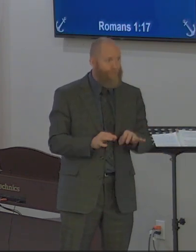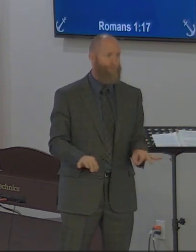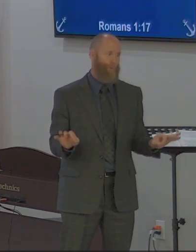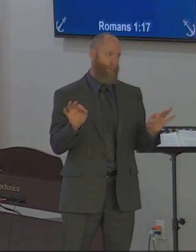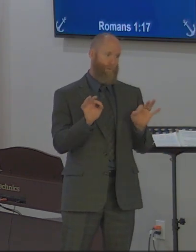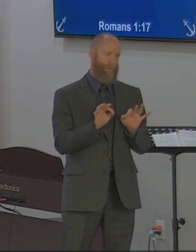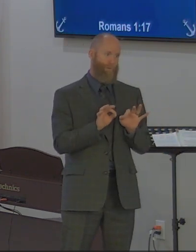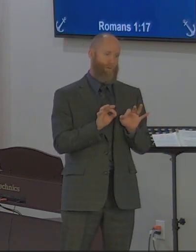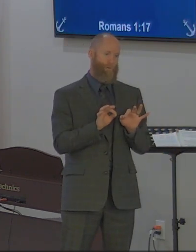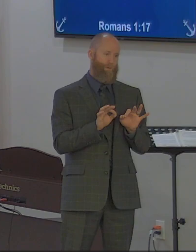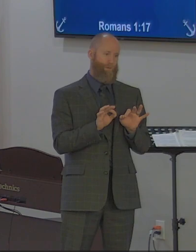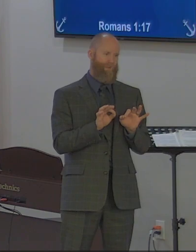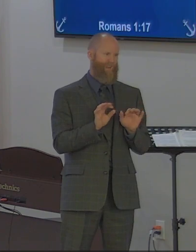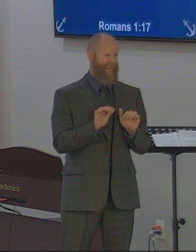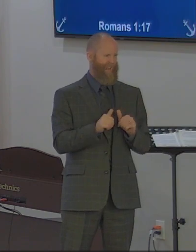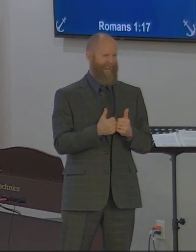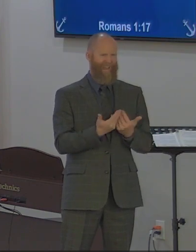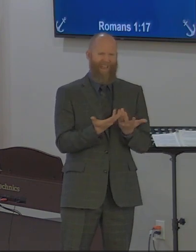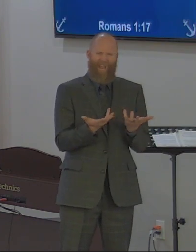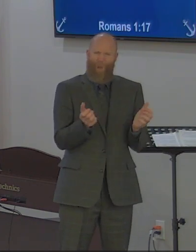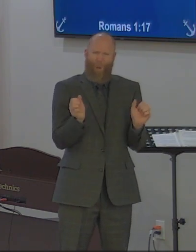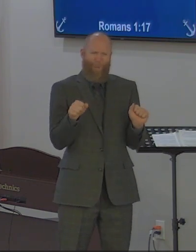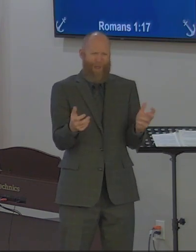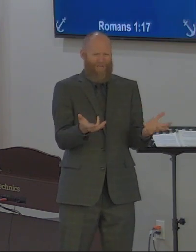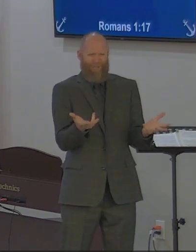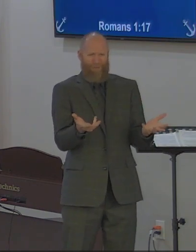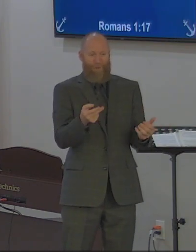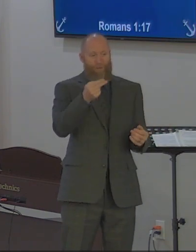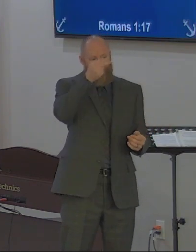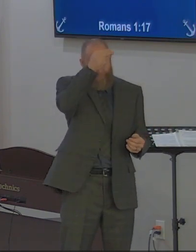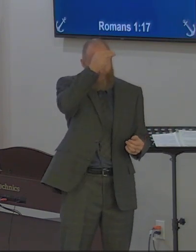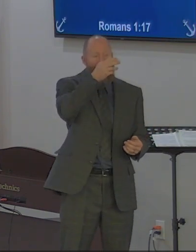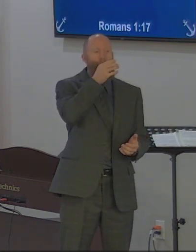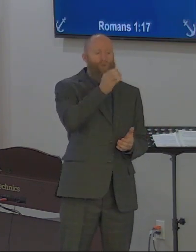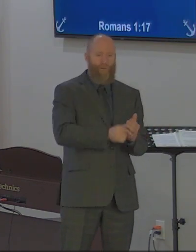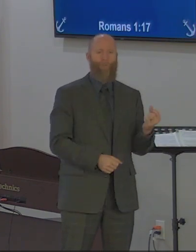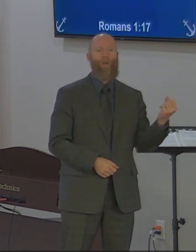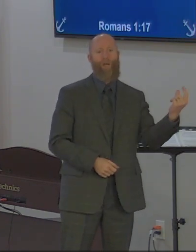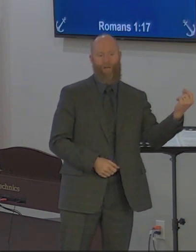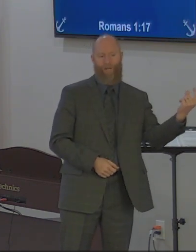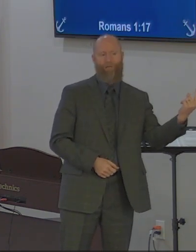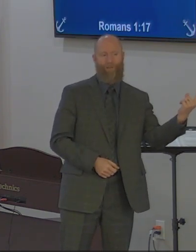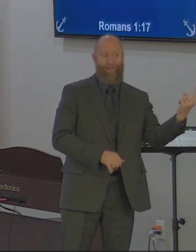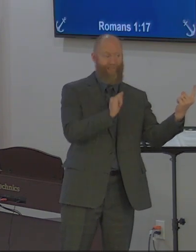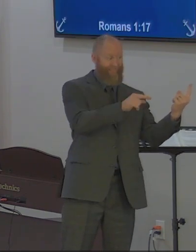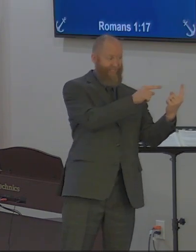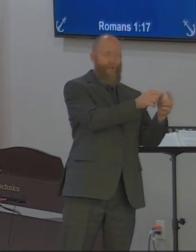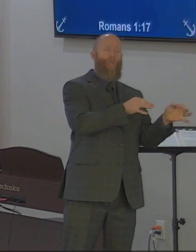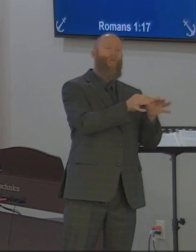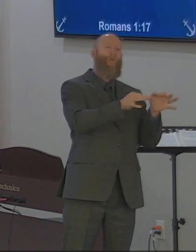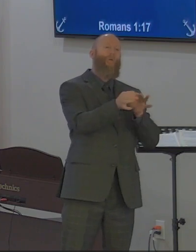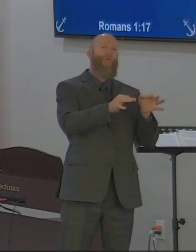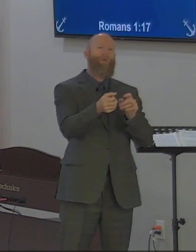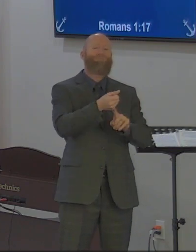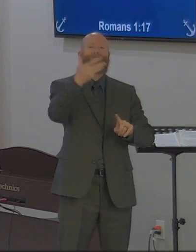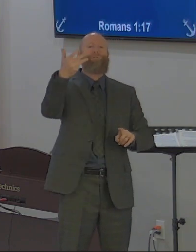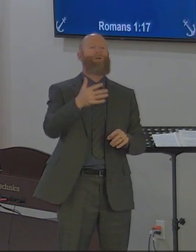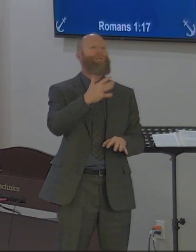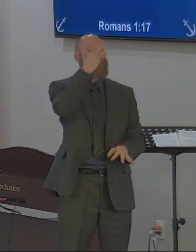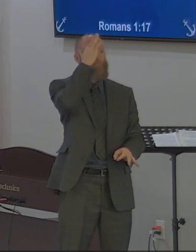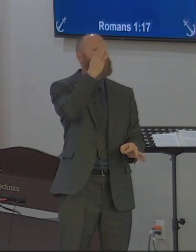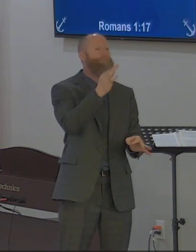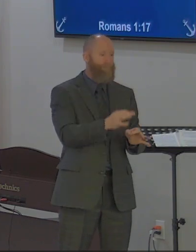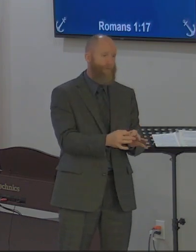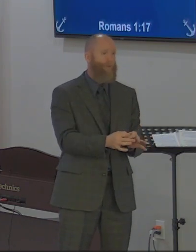that's what Hebrews 11 is all about, is how we today can show the dark world, the